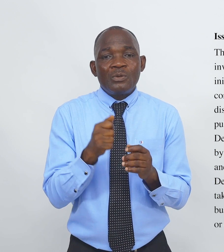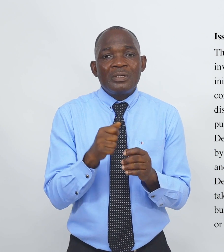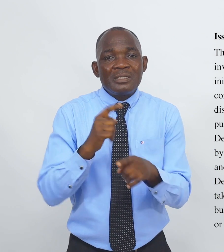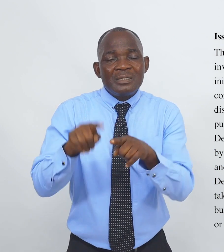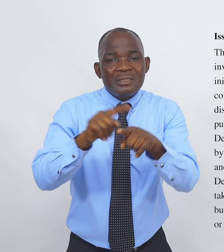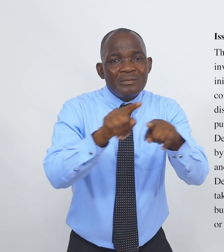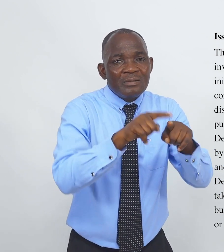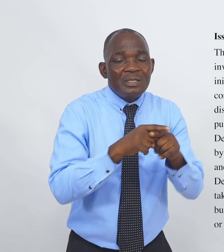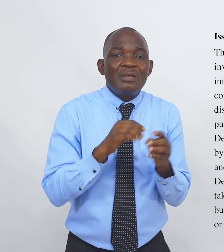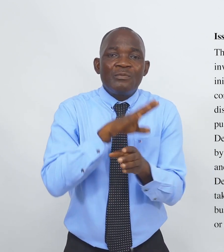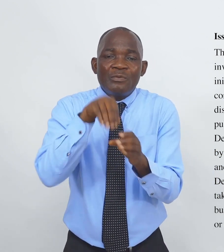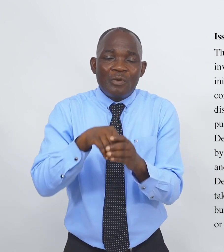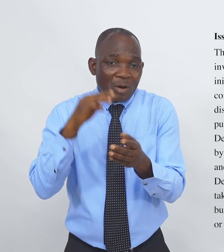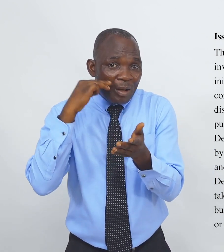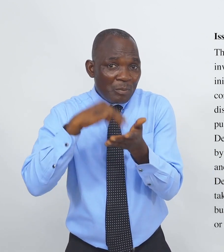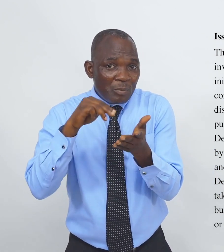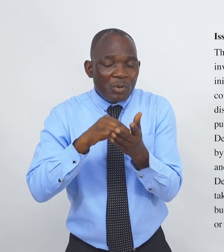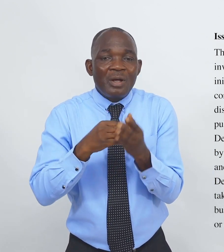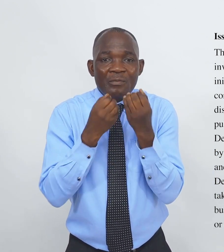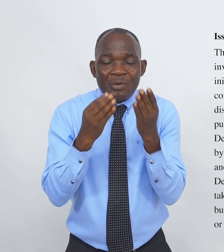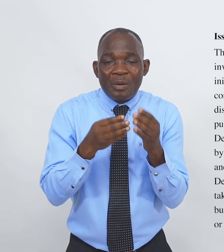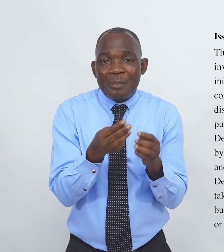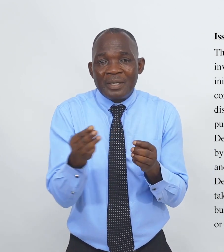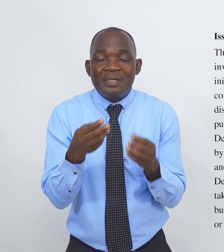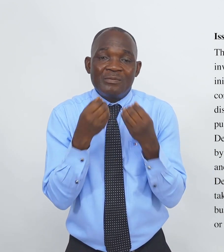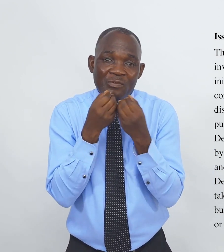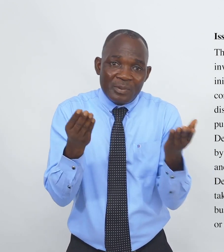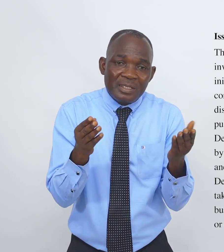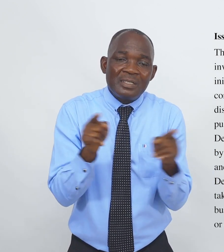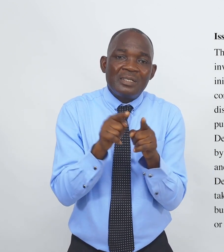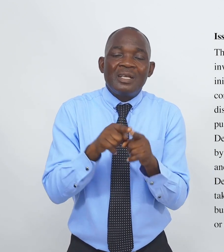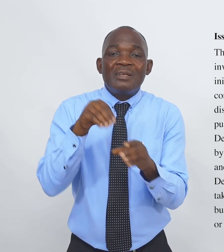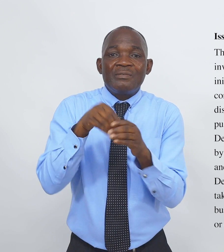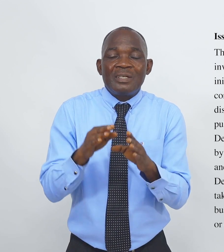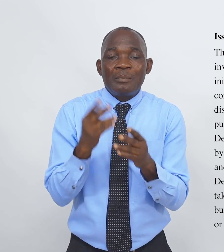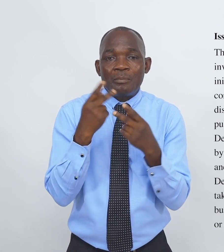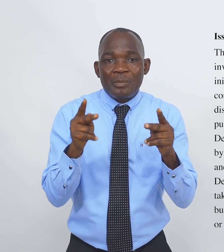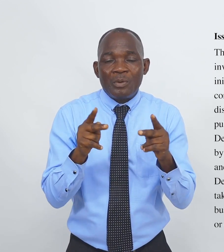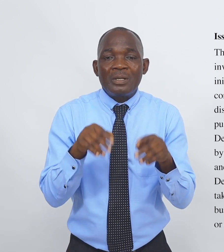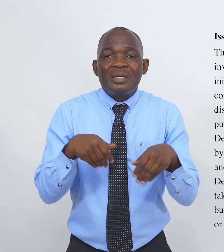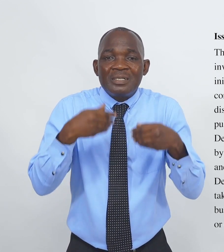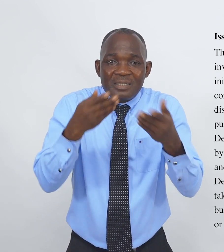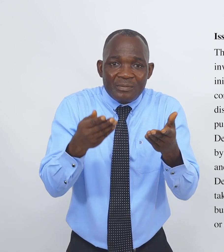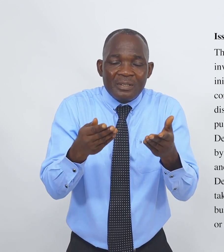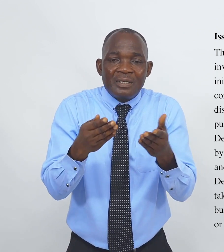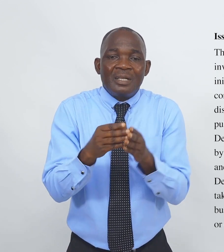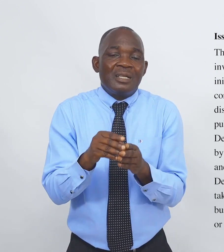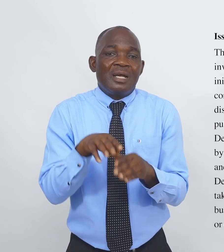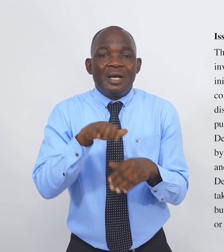this involves monitoring the disclosure of material information to the investing public by issuers of listed